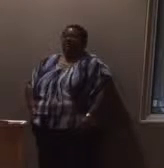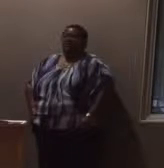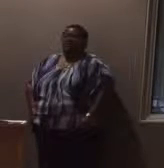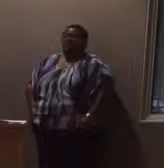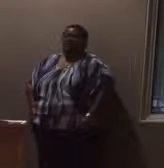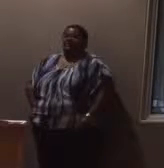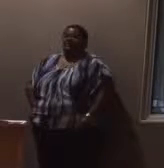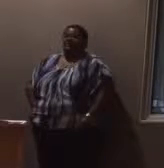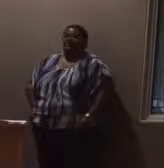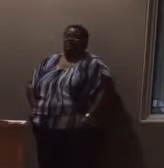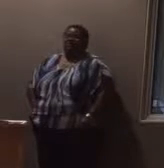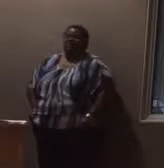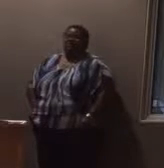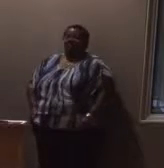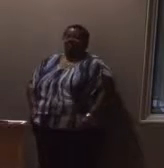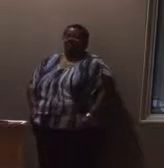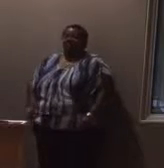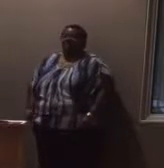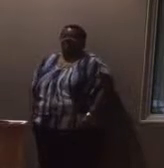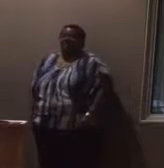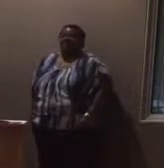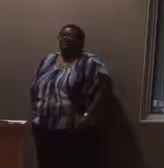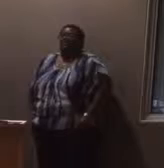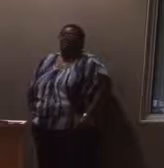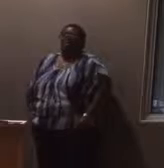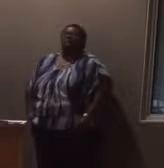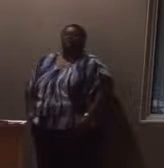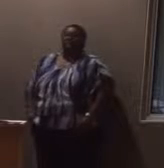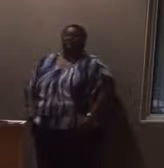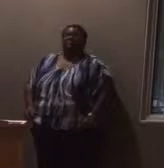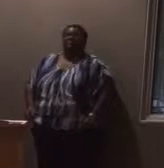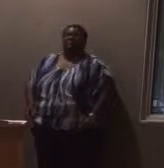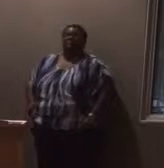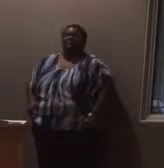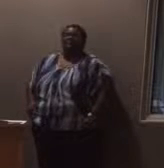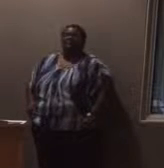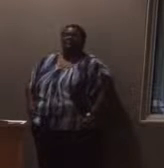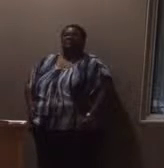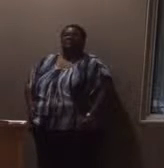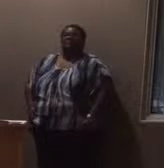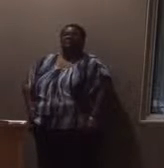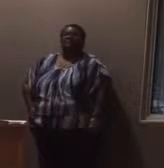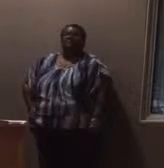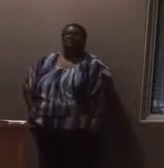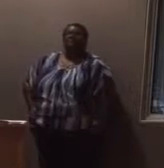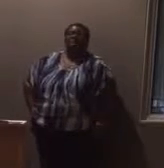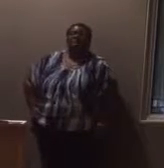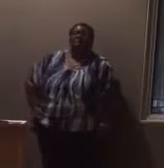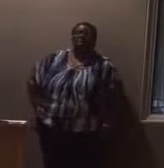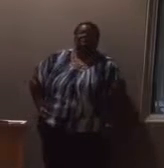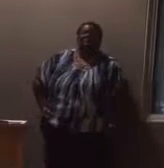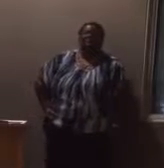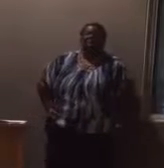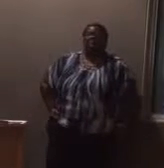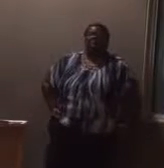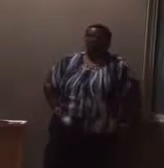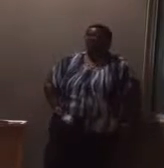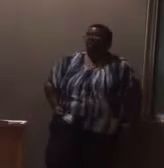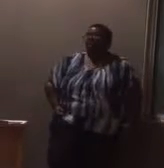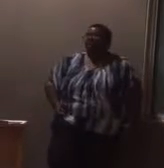Maybe you need an interpreter for that. So you would have to get a signature to be able to go to get that interpreter.